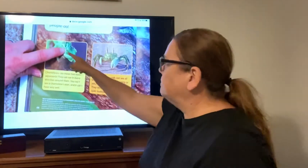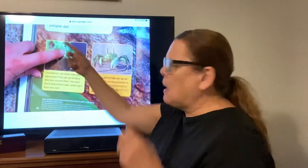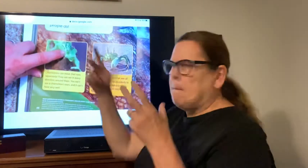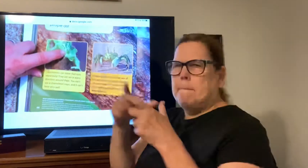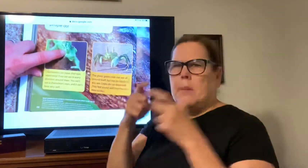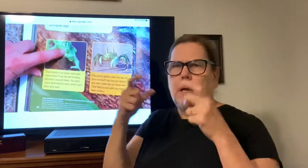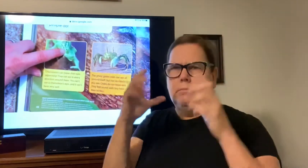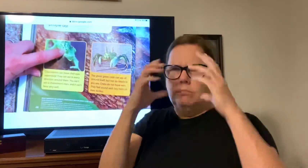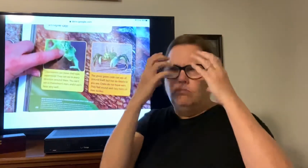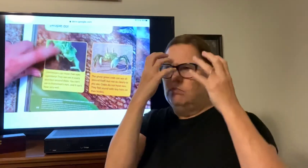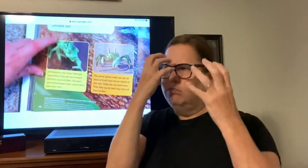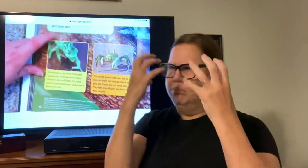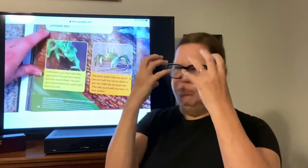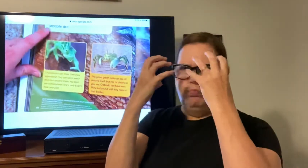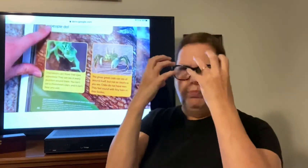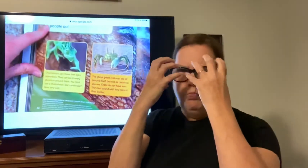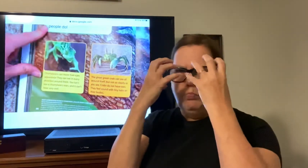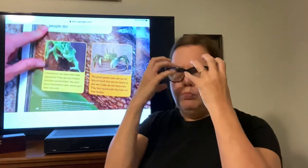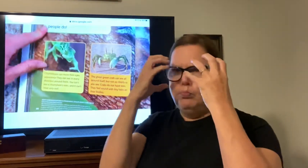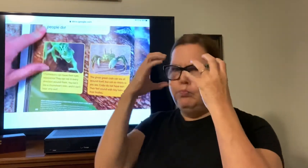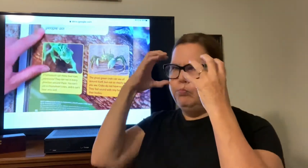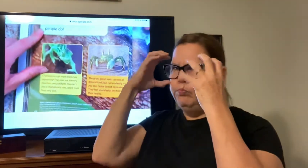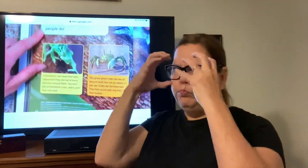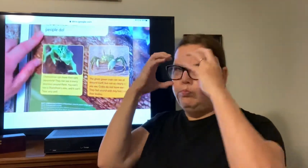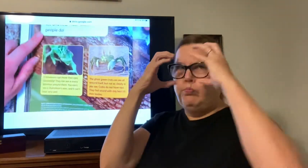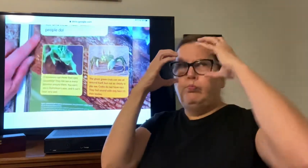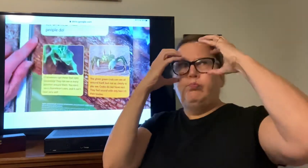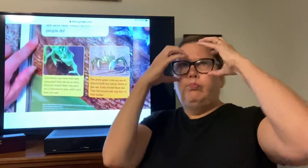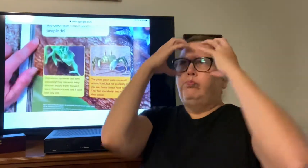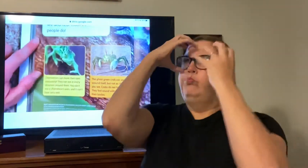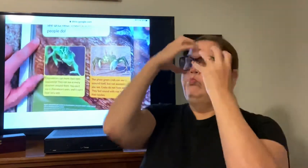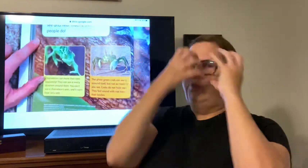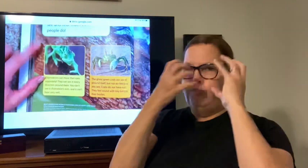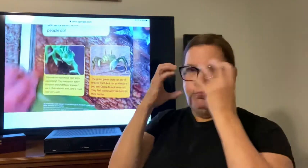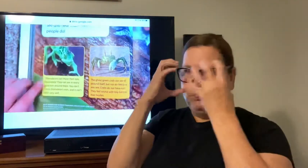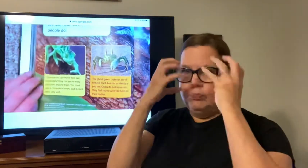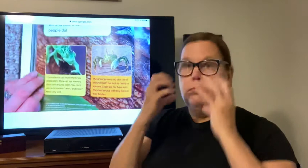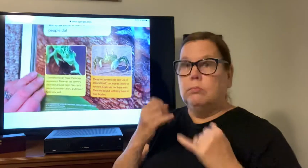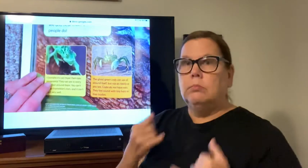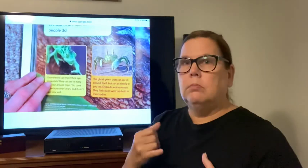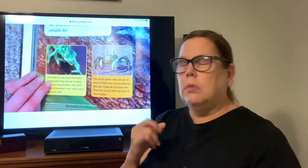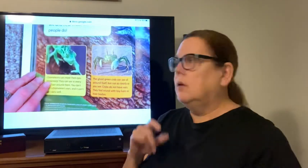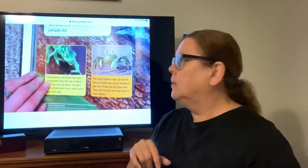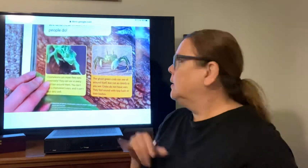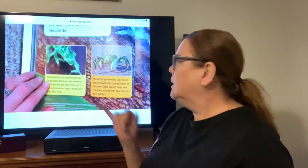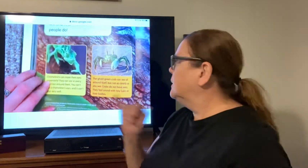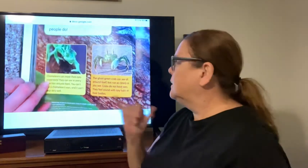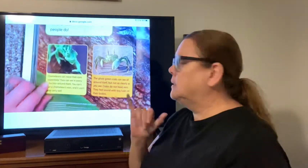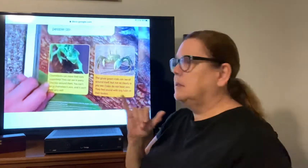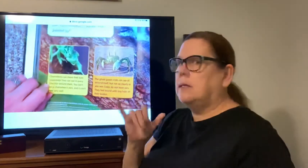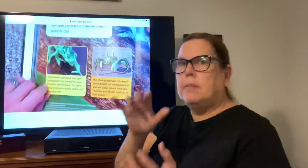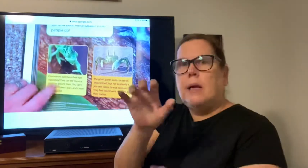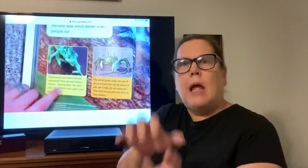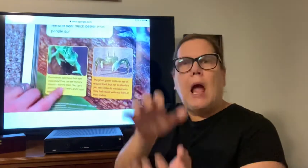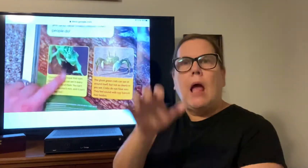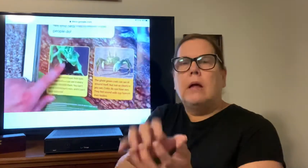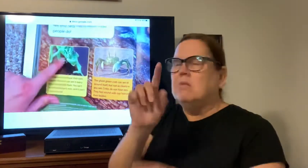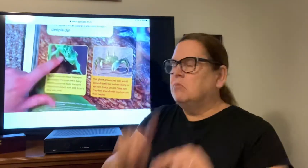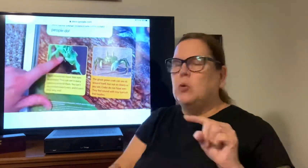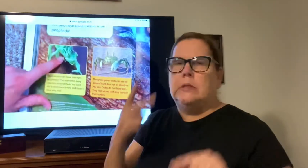eyes? You can't see his ears. It's kind of like the caiman. Remember, we really couldn't see where his ears were. They don't stand out. So that